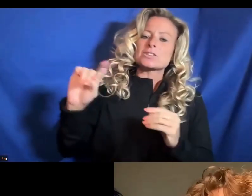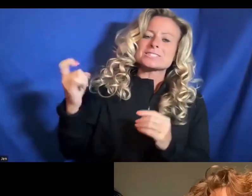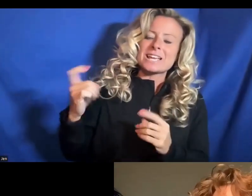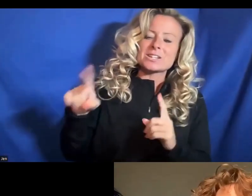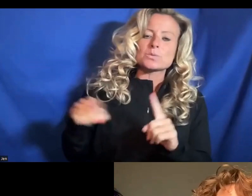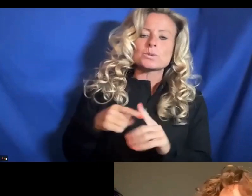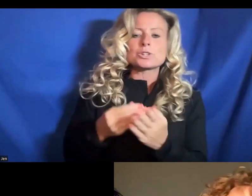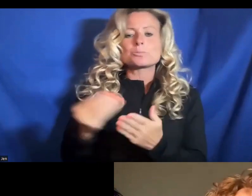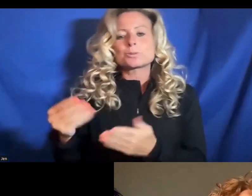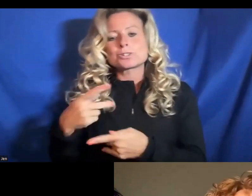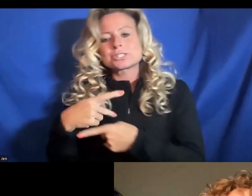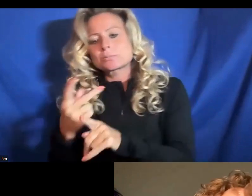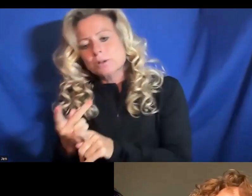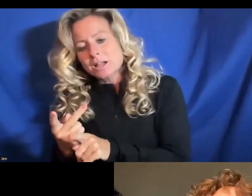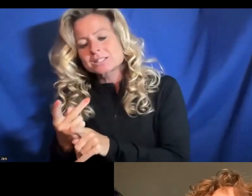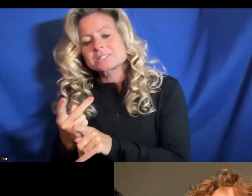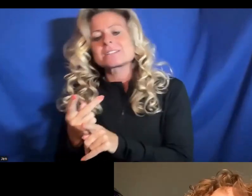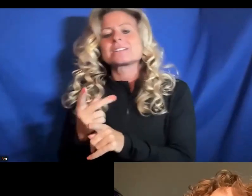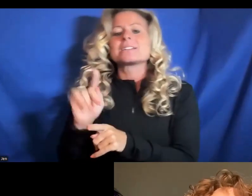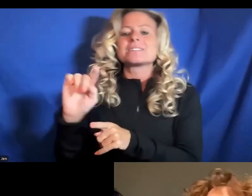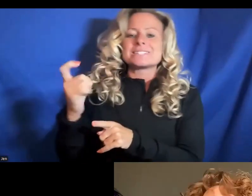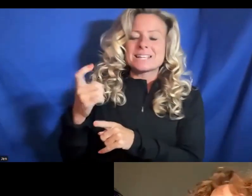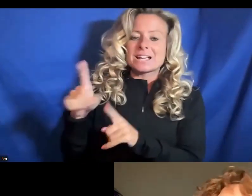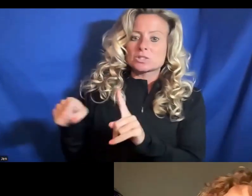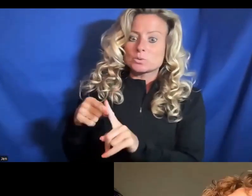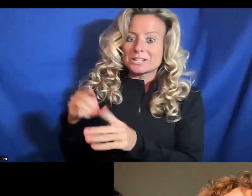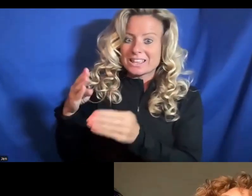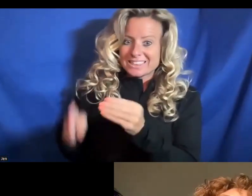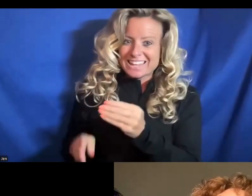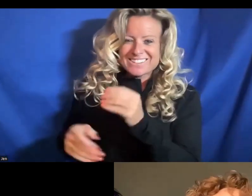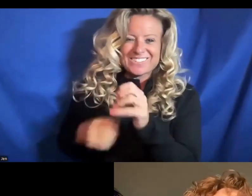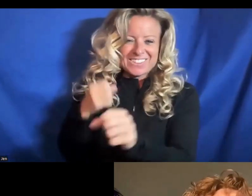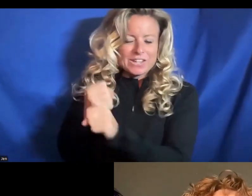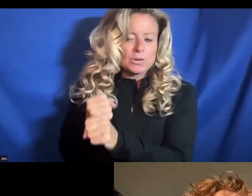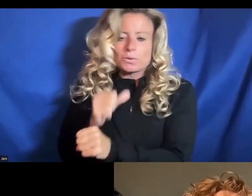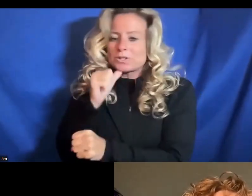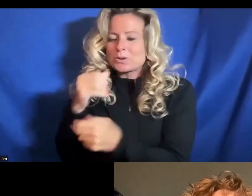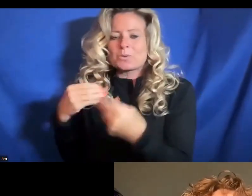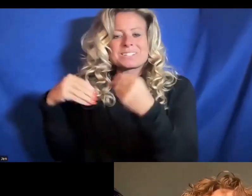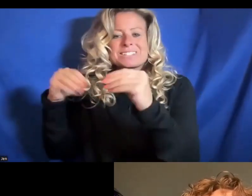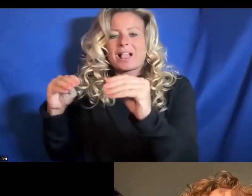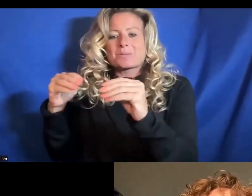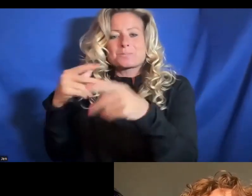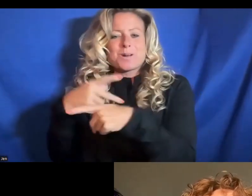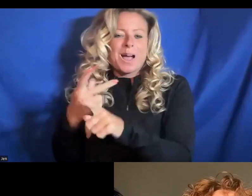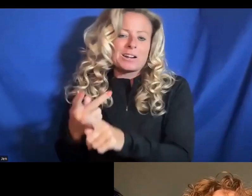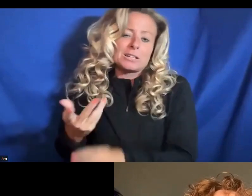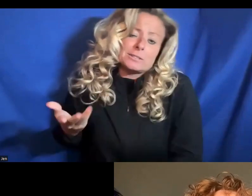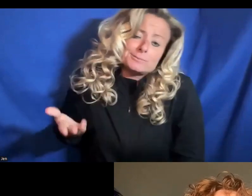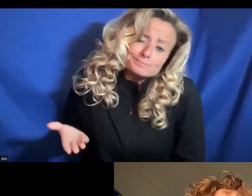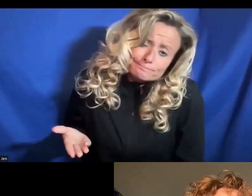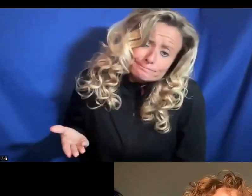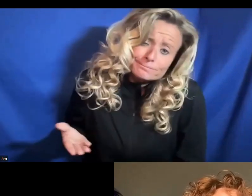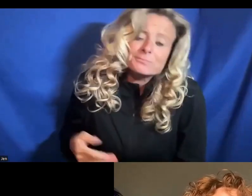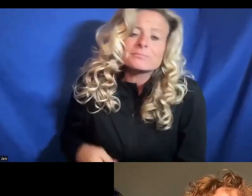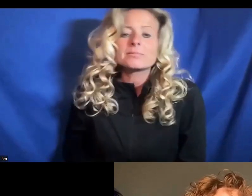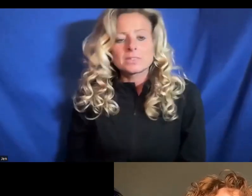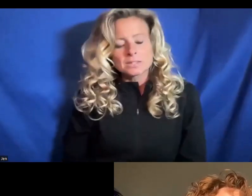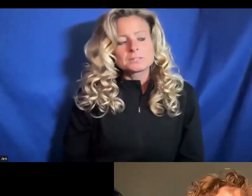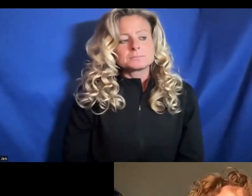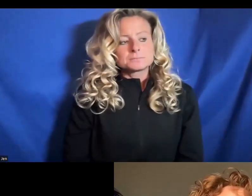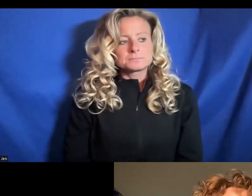you purchase the products. You have to pay a tax when you, at the end of the year, when you don't sell your products. Um, you